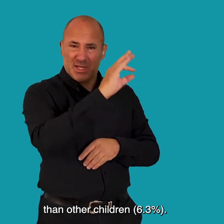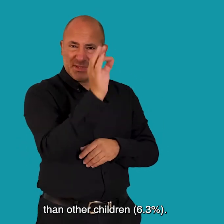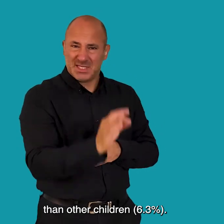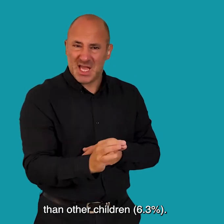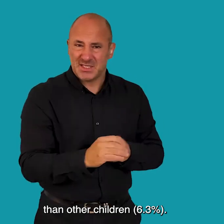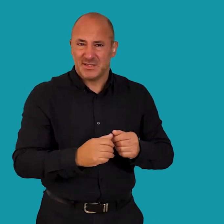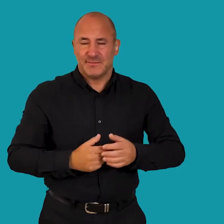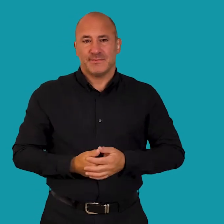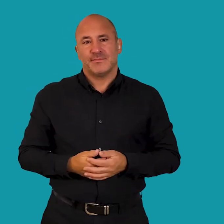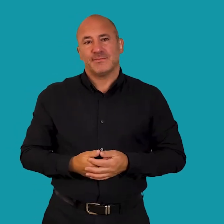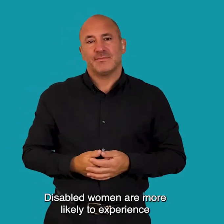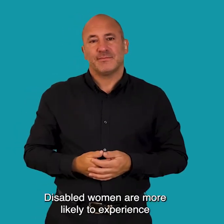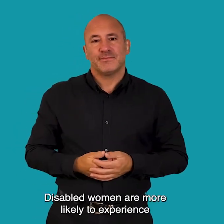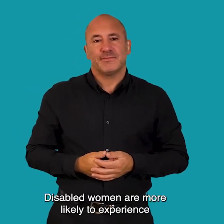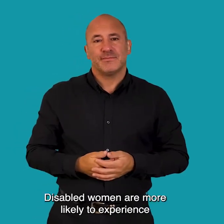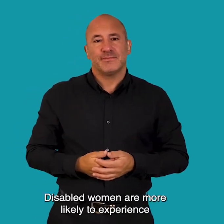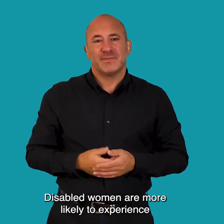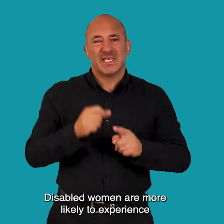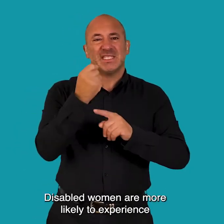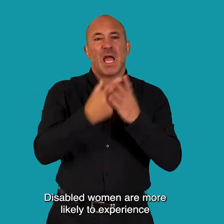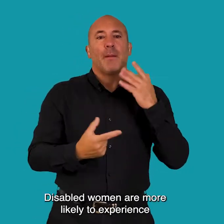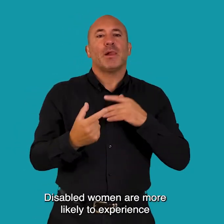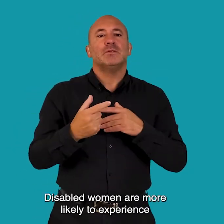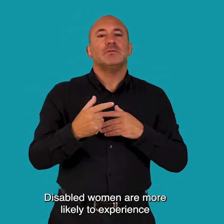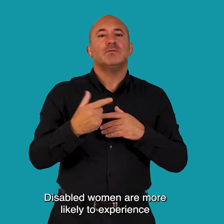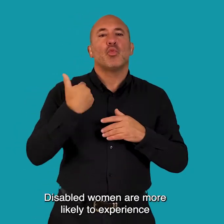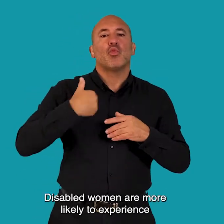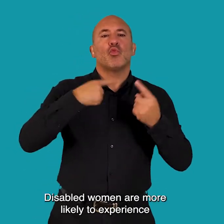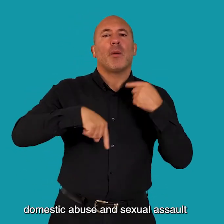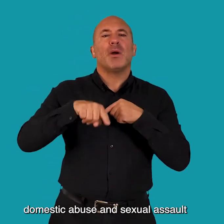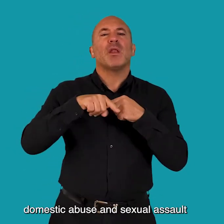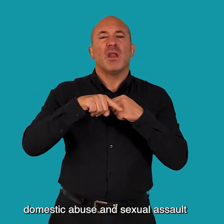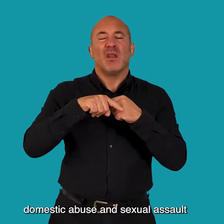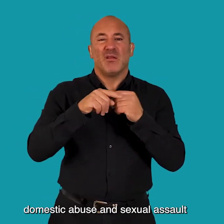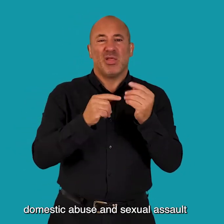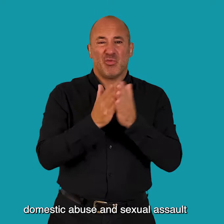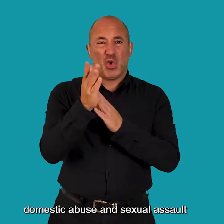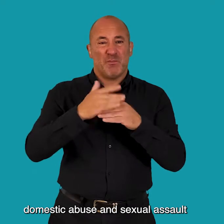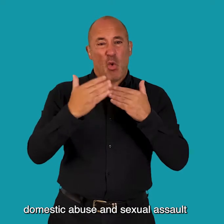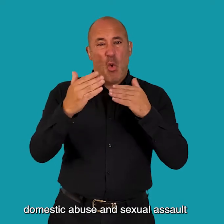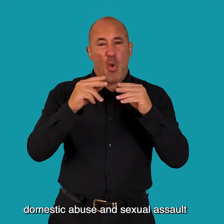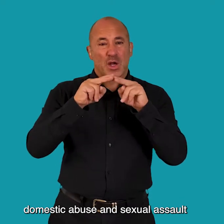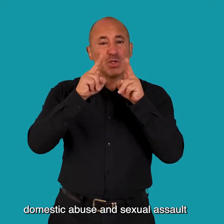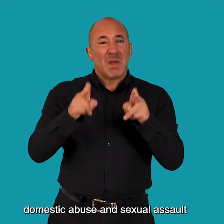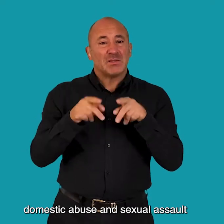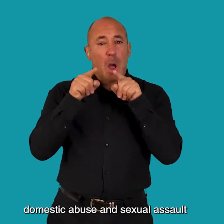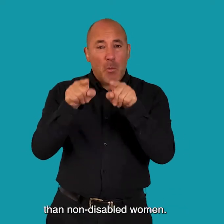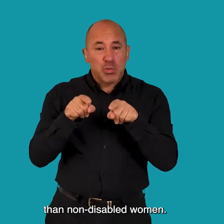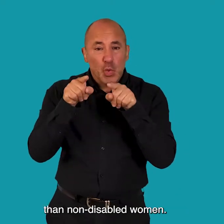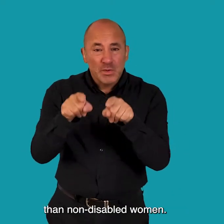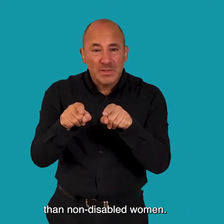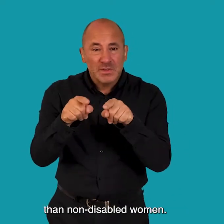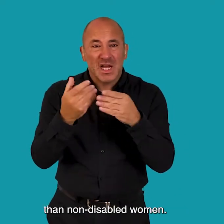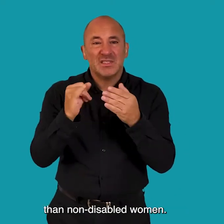6.3%. Disabled women are more likely to experience domestic abuse and sexual assault than non-disabled